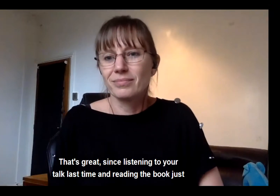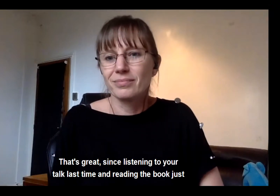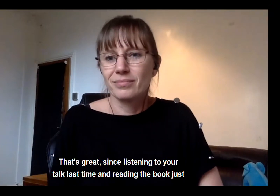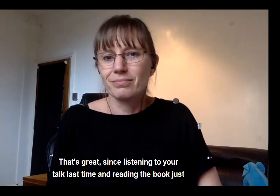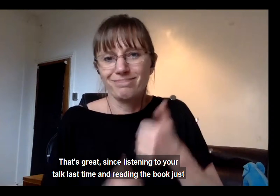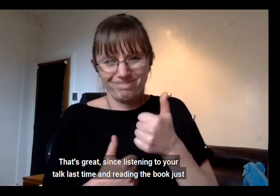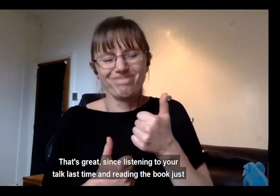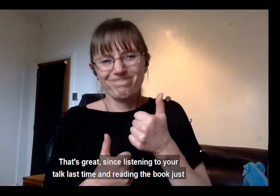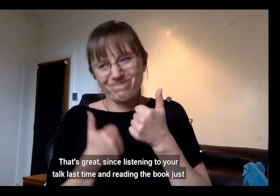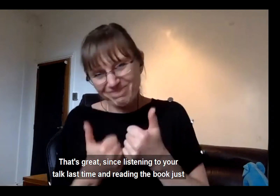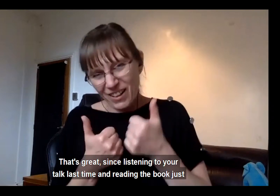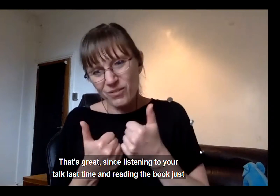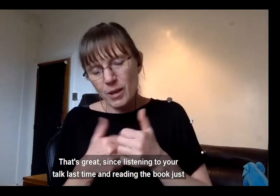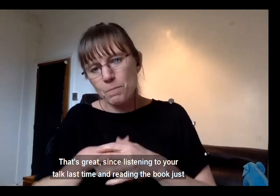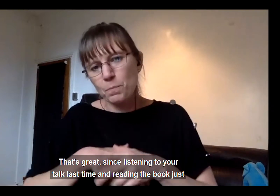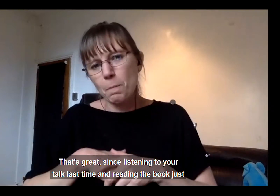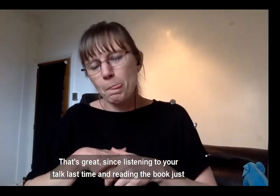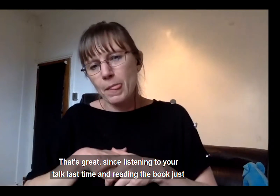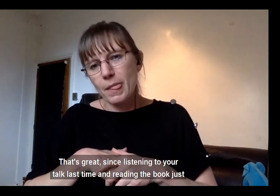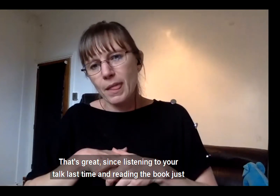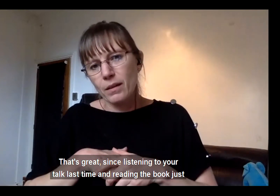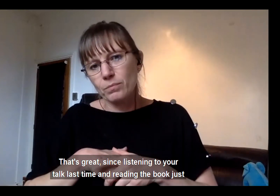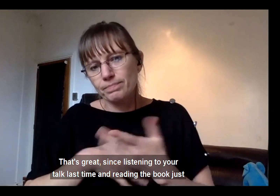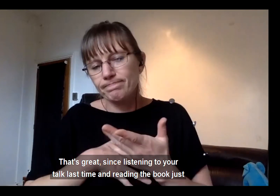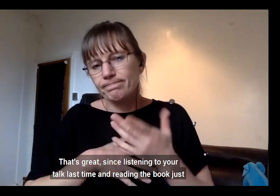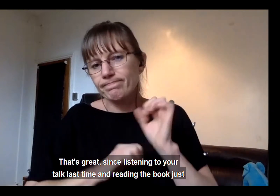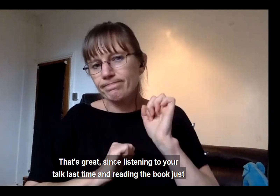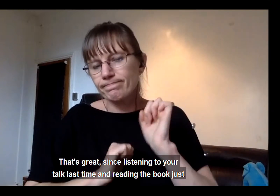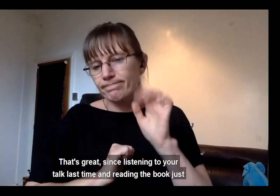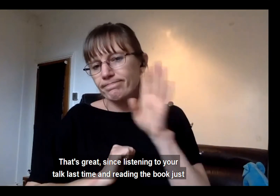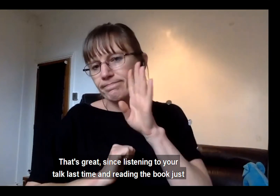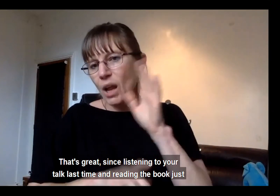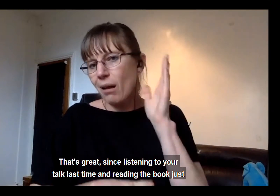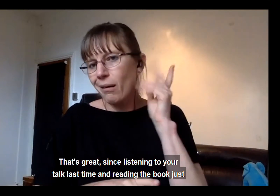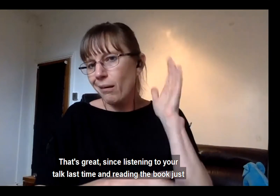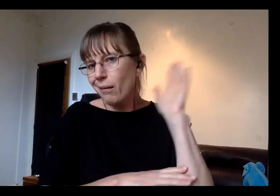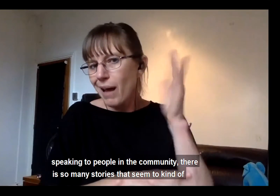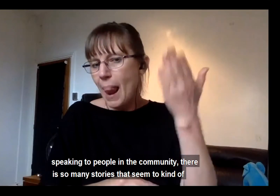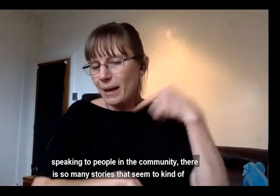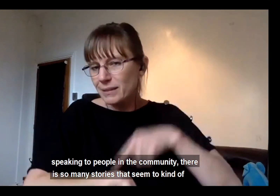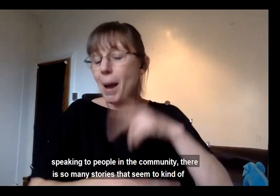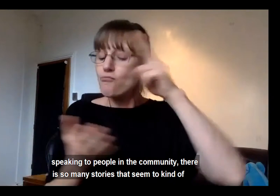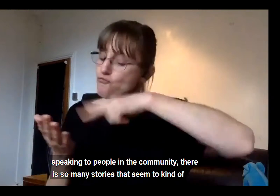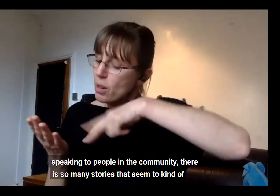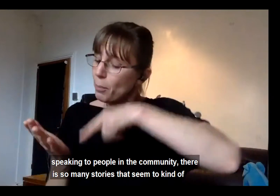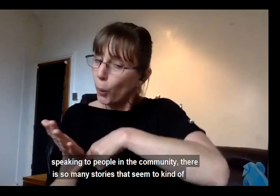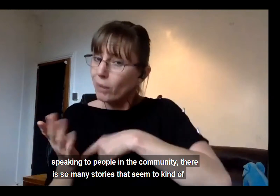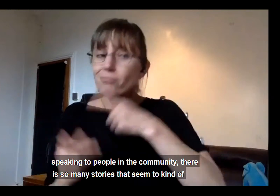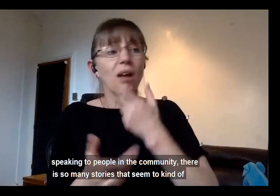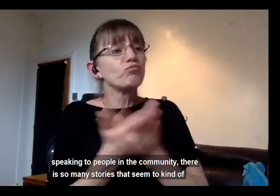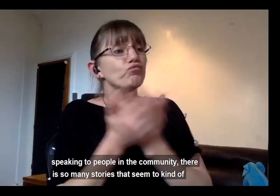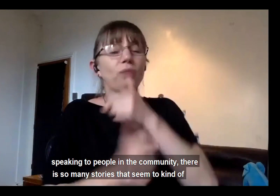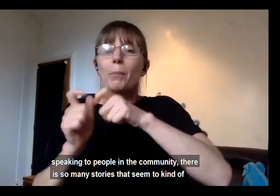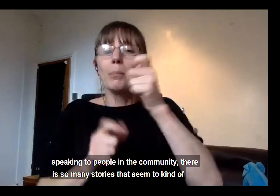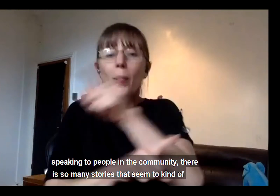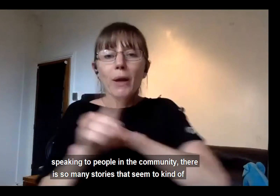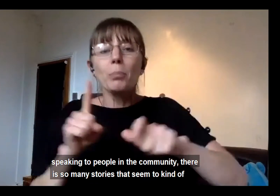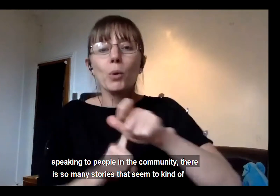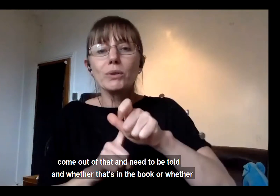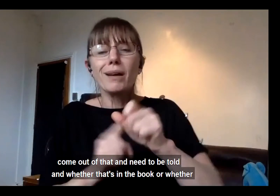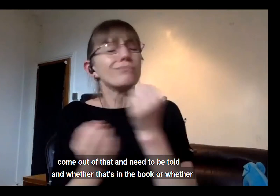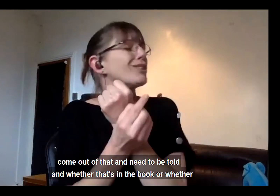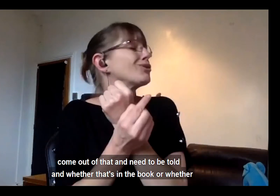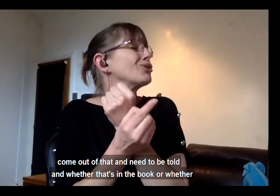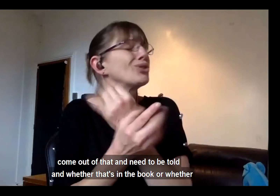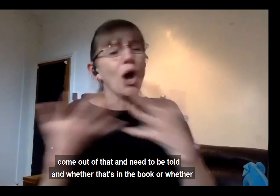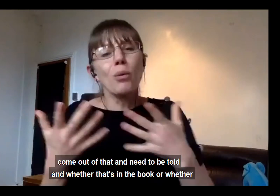That's great. That's great. Since listening to your talk last time and reading the book, just speaking to people in the community, there is so many